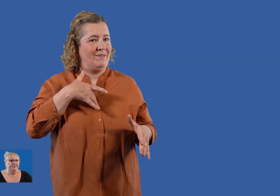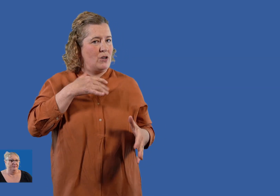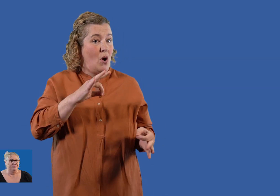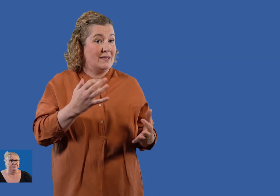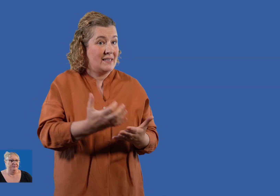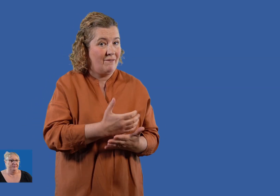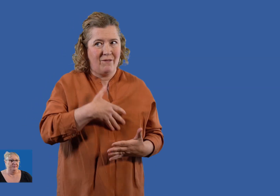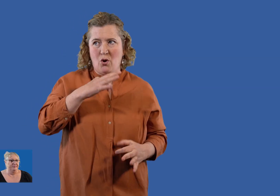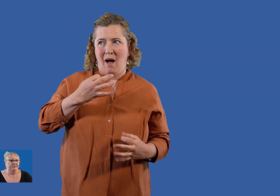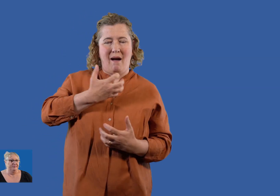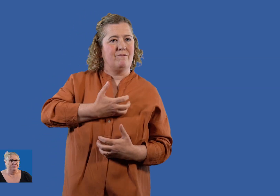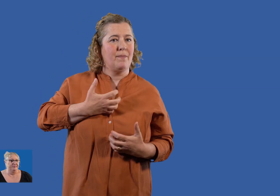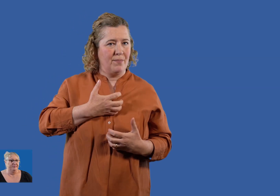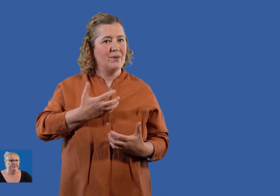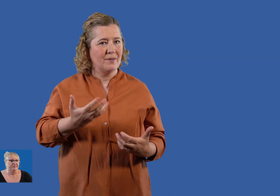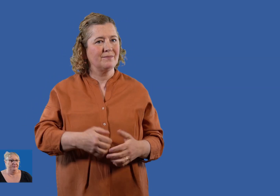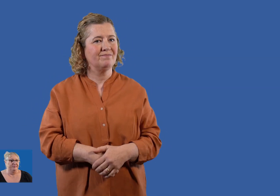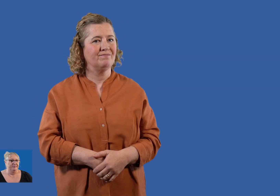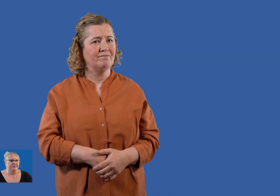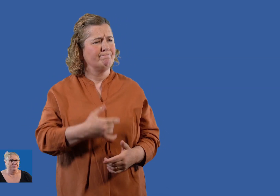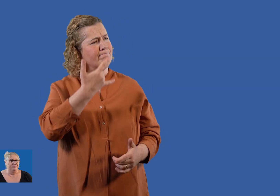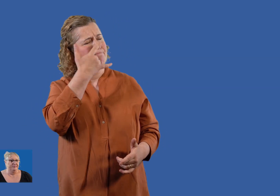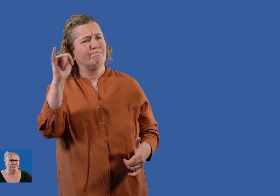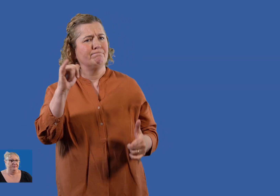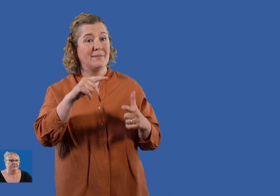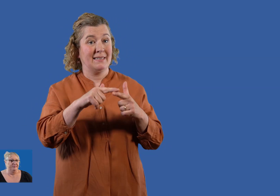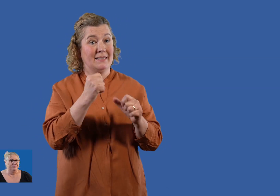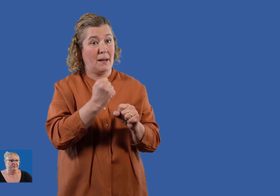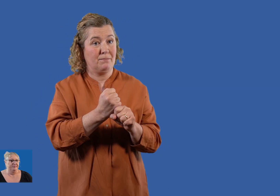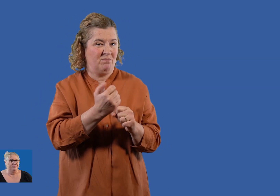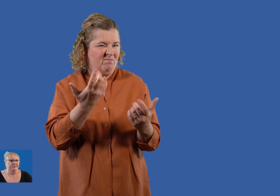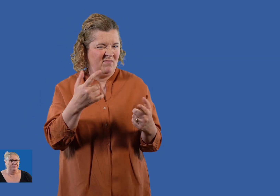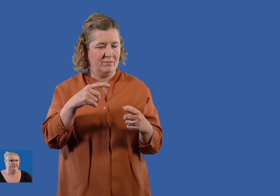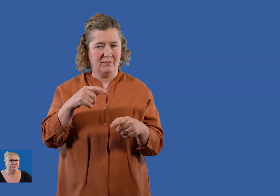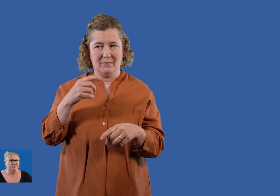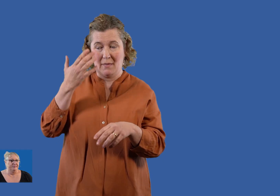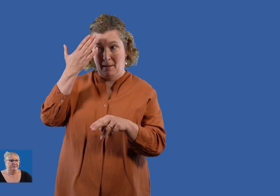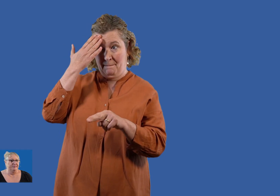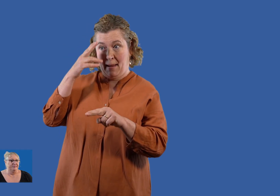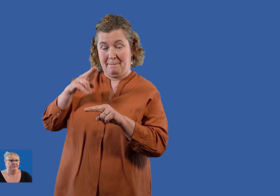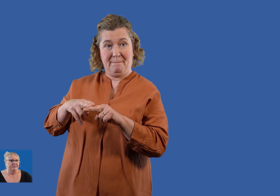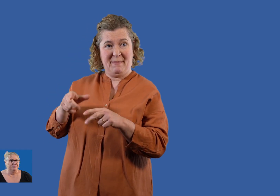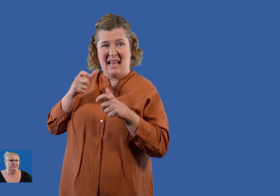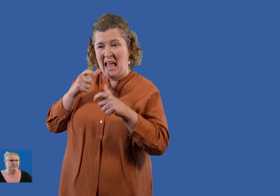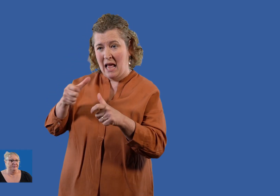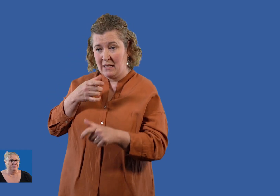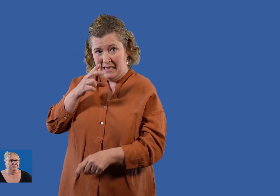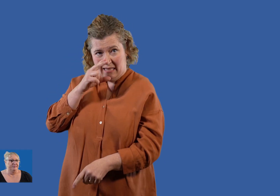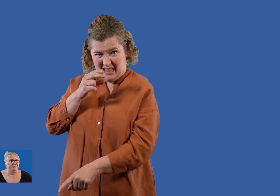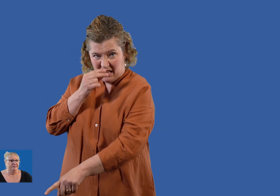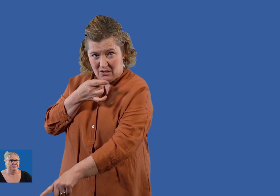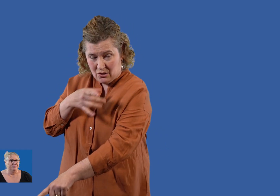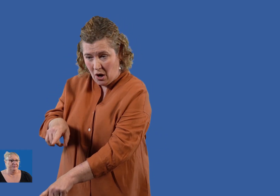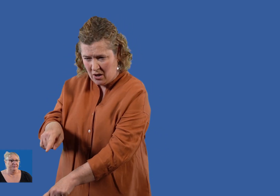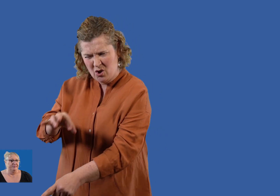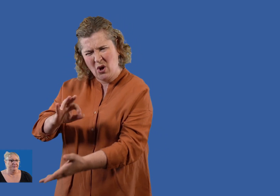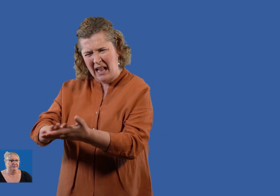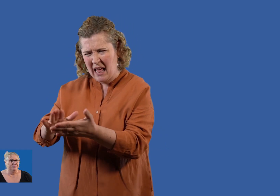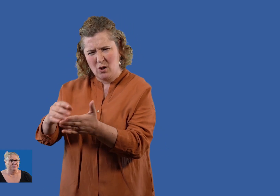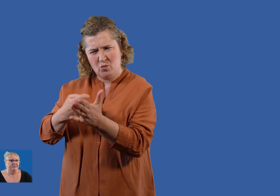feel unsafe and vulnerable. Extreme example of this is when a young person is yelled at by their parents for not keeping